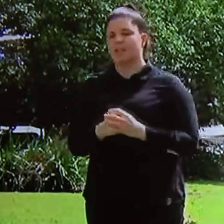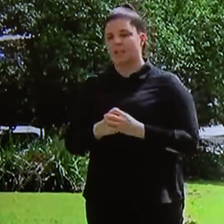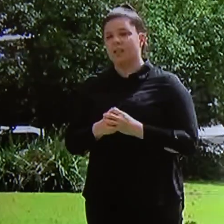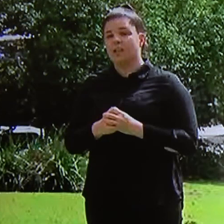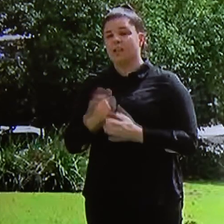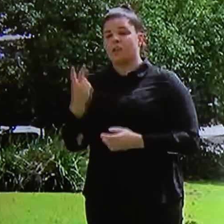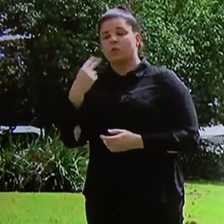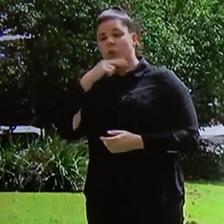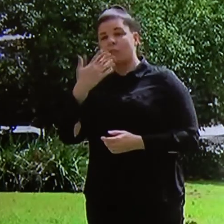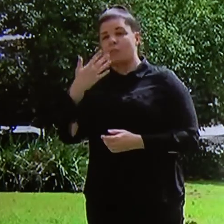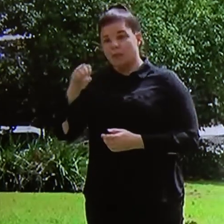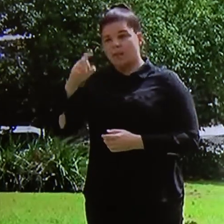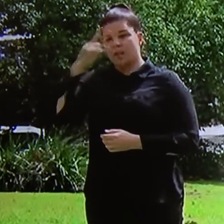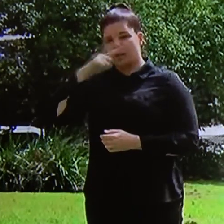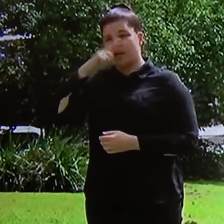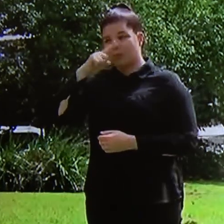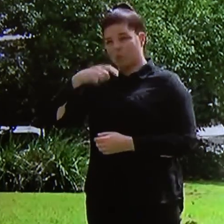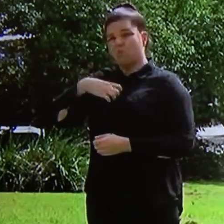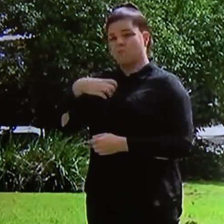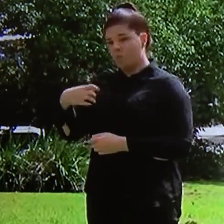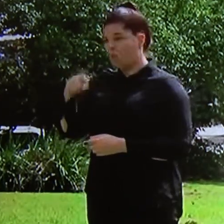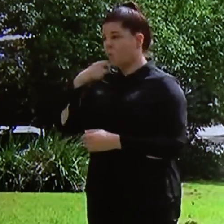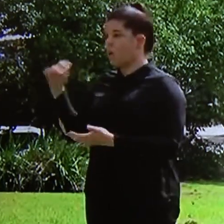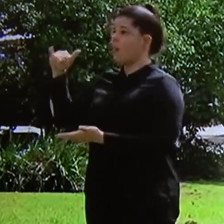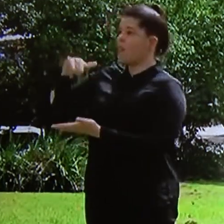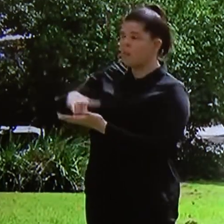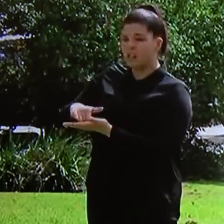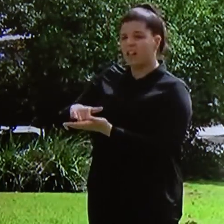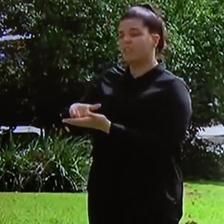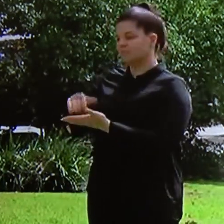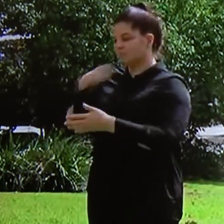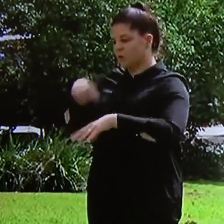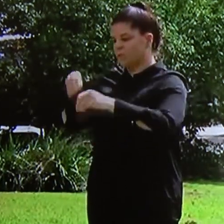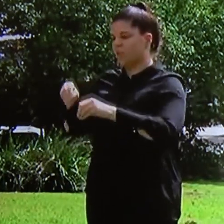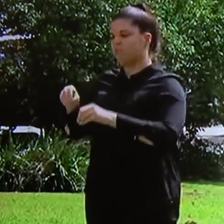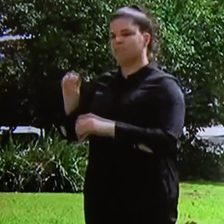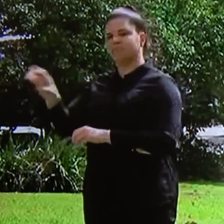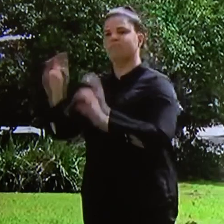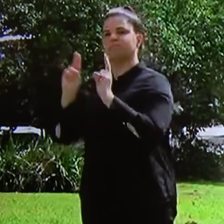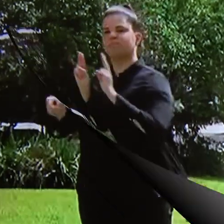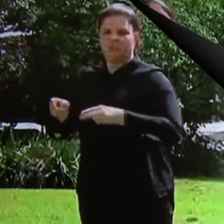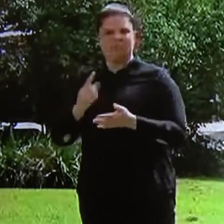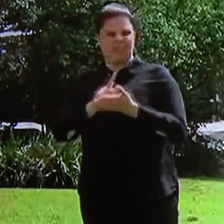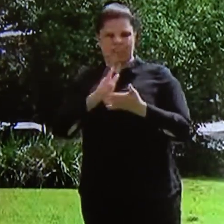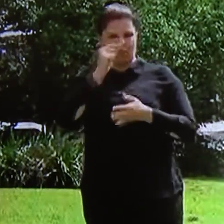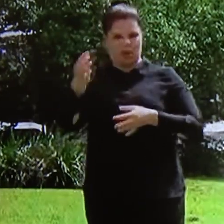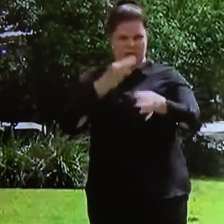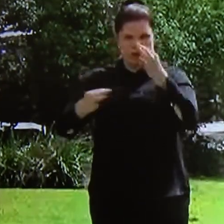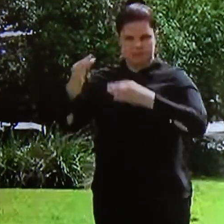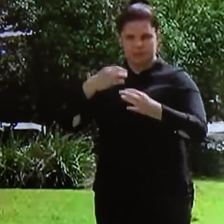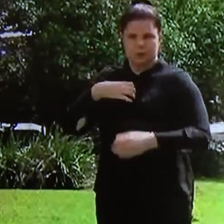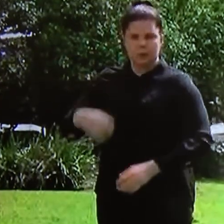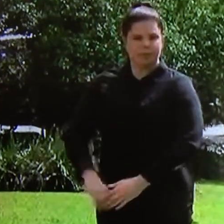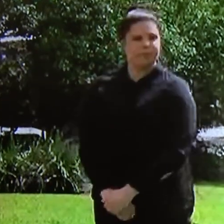airport and into those hotels. So that operation is ongoing, and I'll take questions after. Thank you.